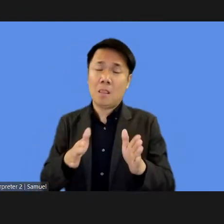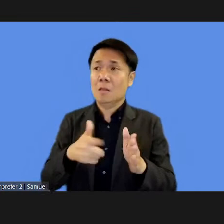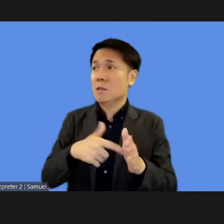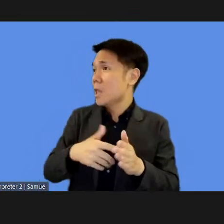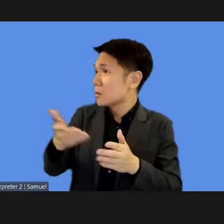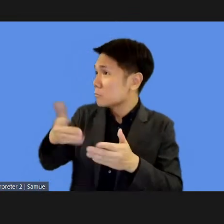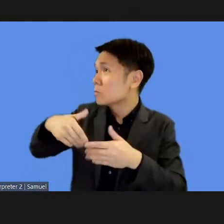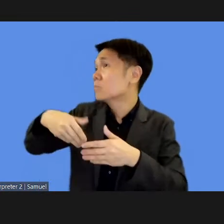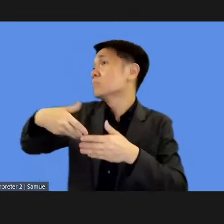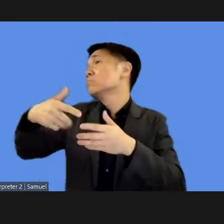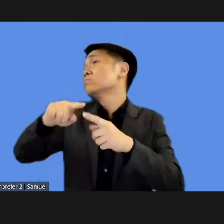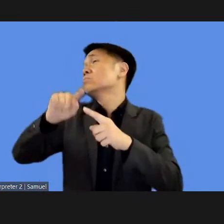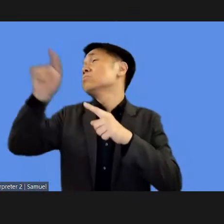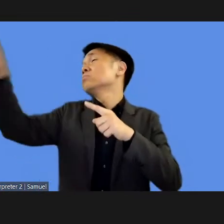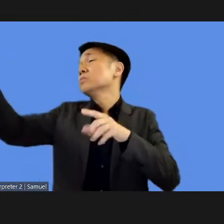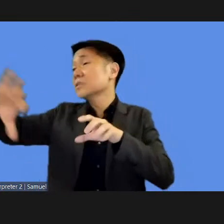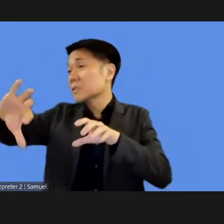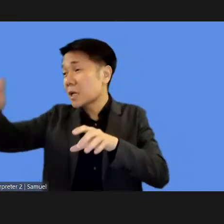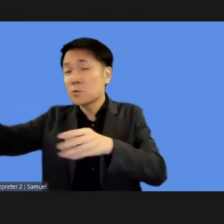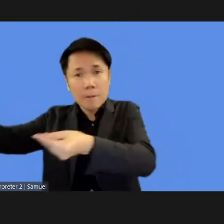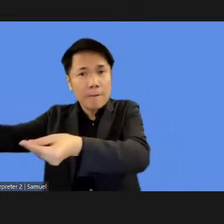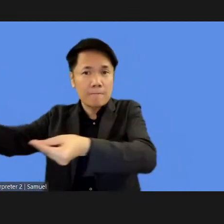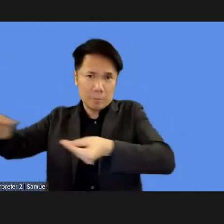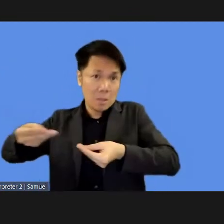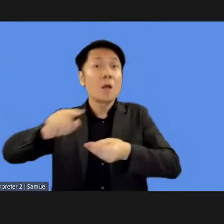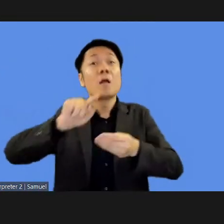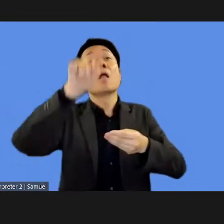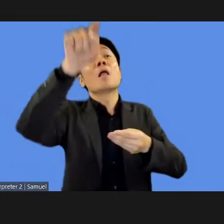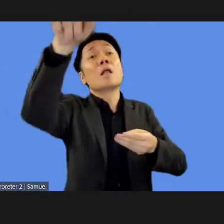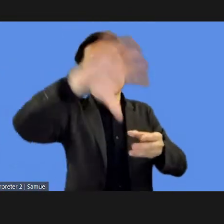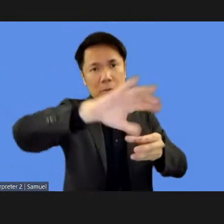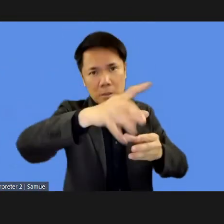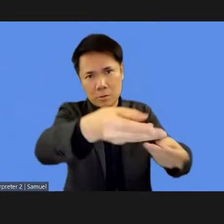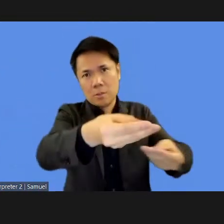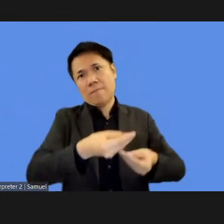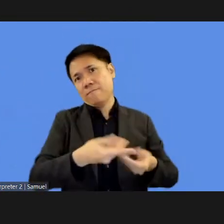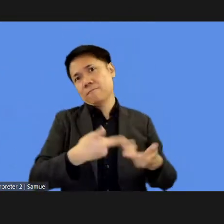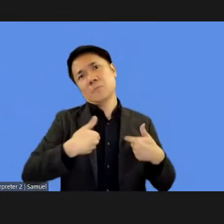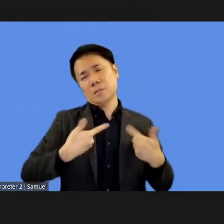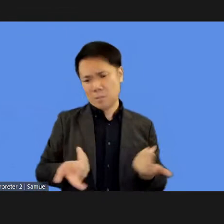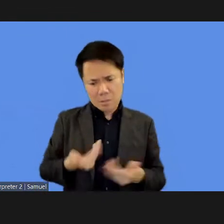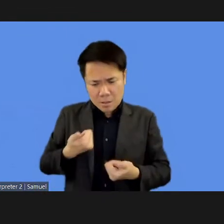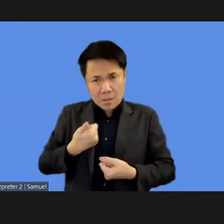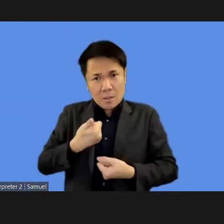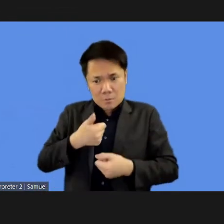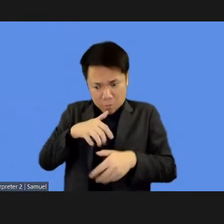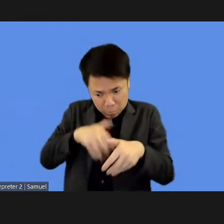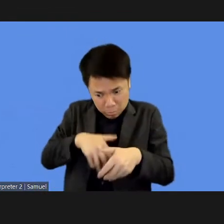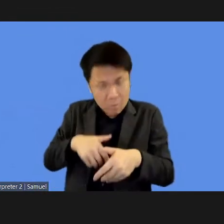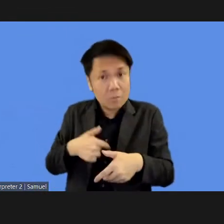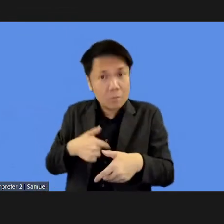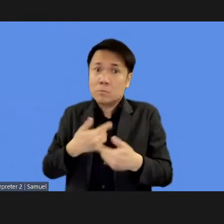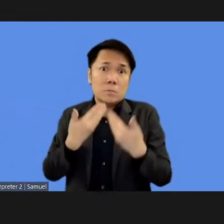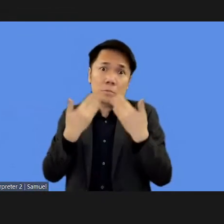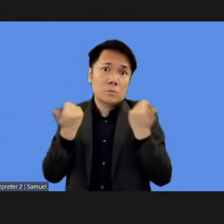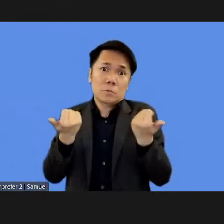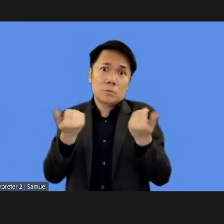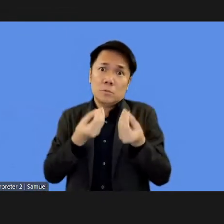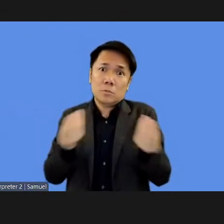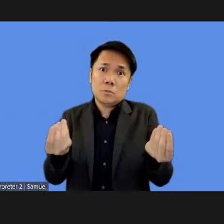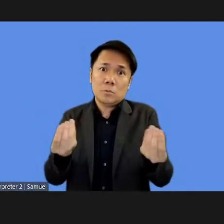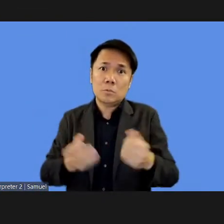the circular economy, that is production, processing? And to the best of my